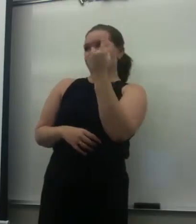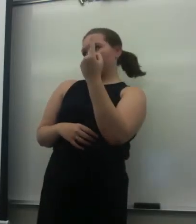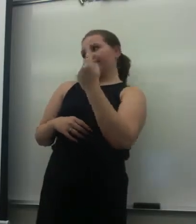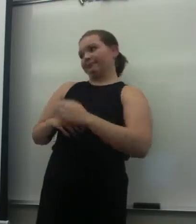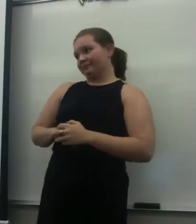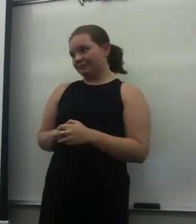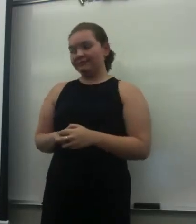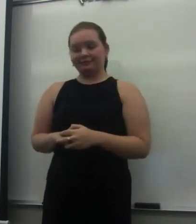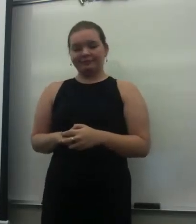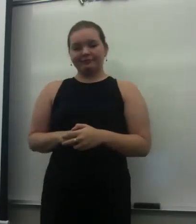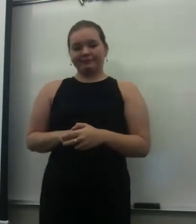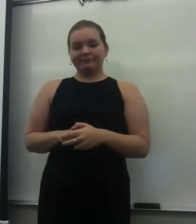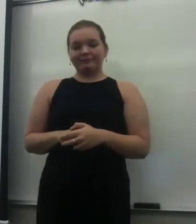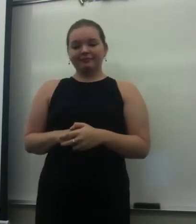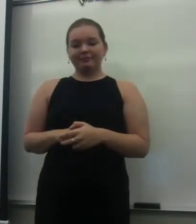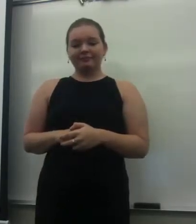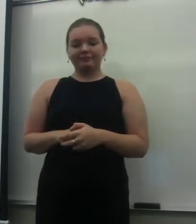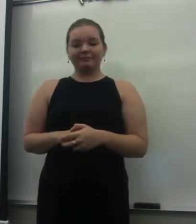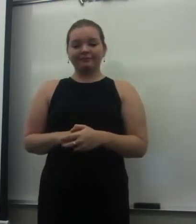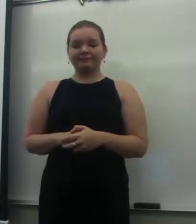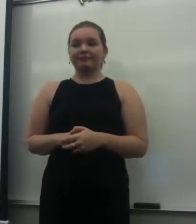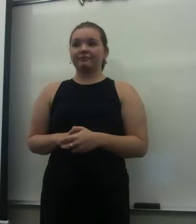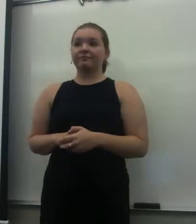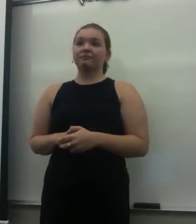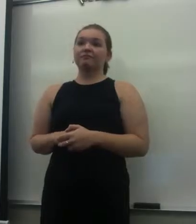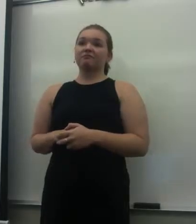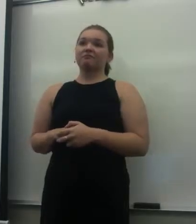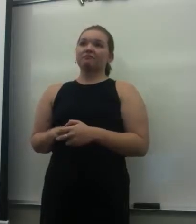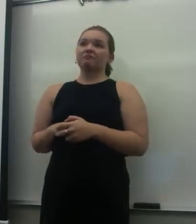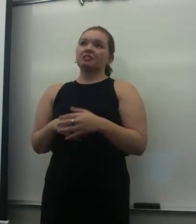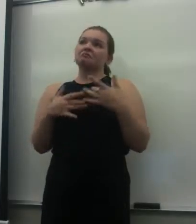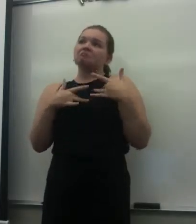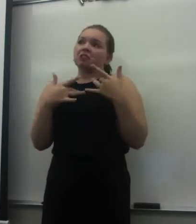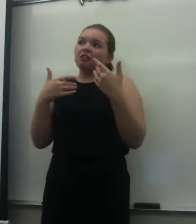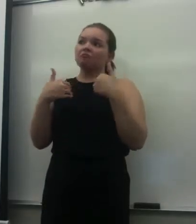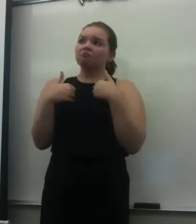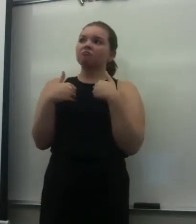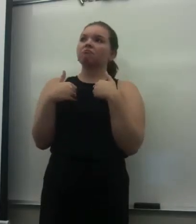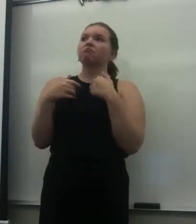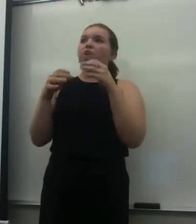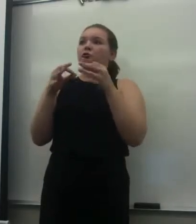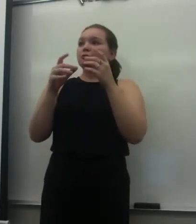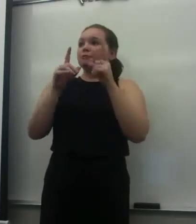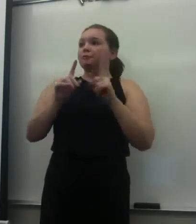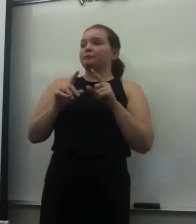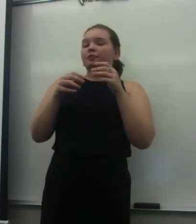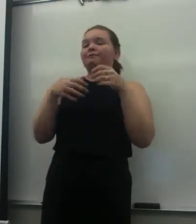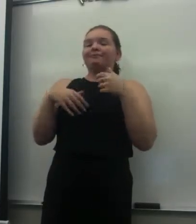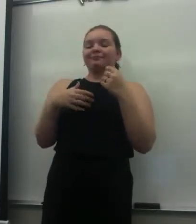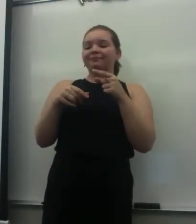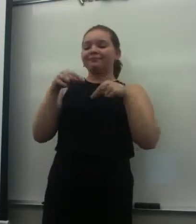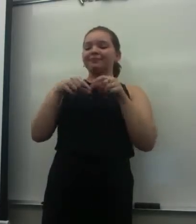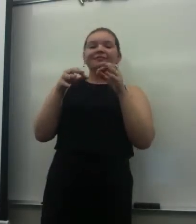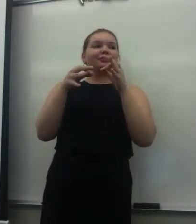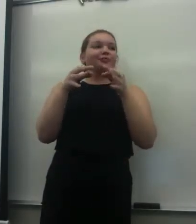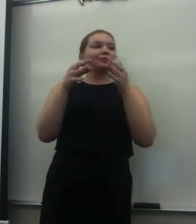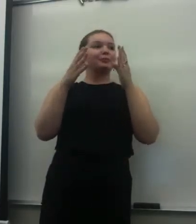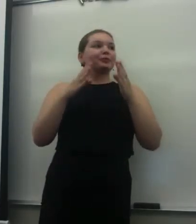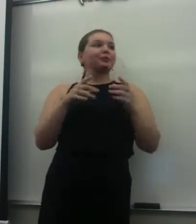And they generally have a full-time personal interpreter, and so, or they use real-time